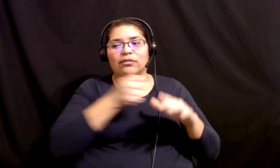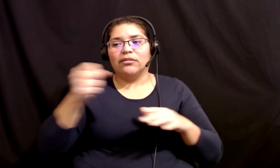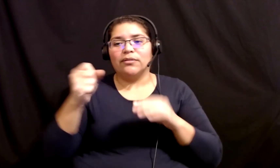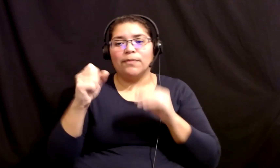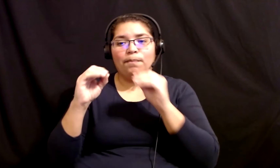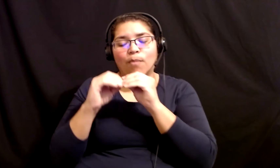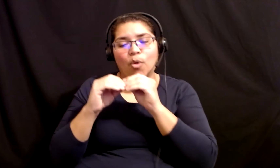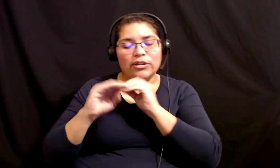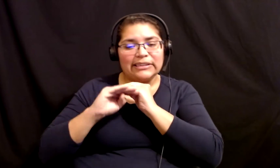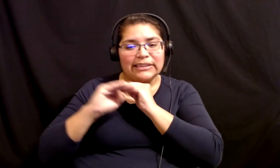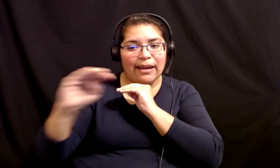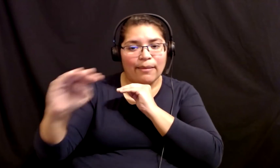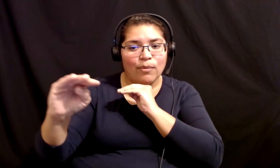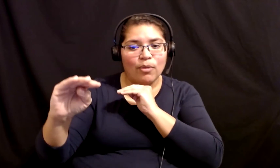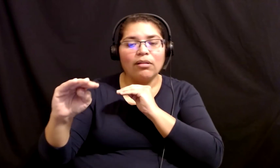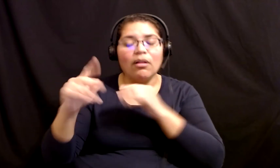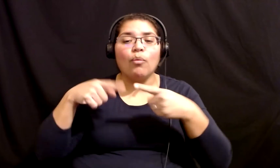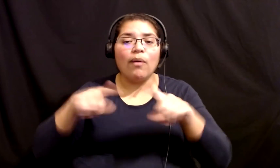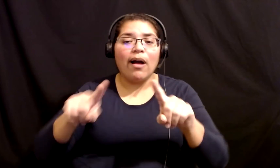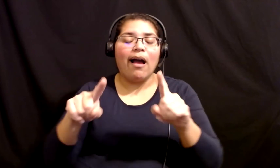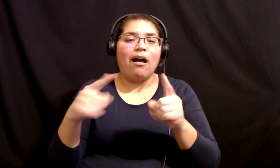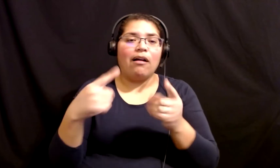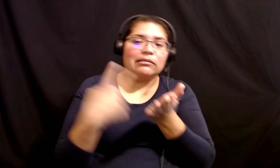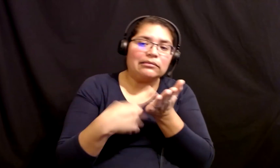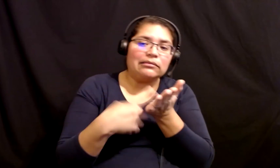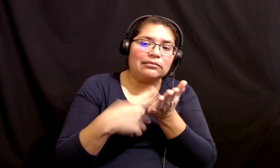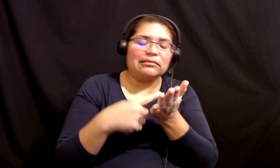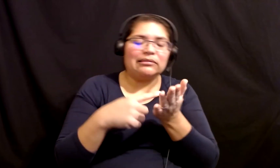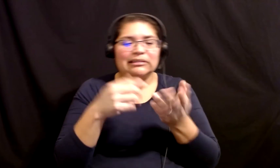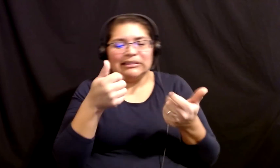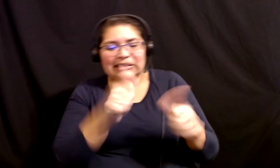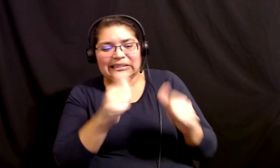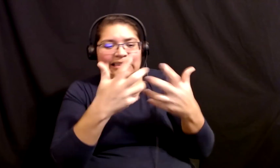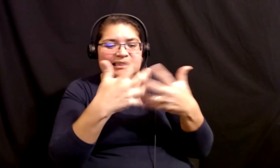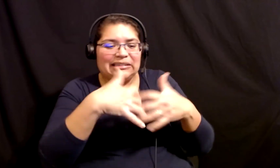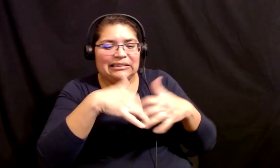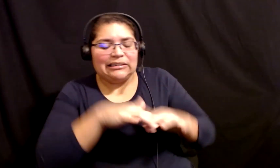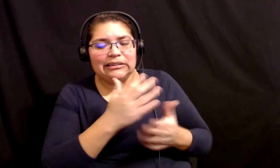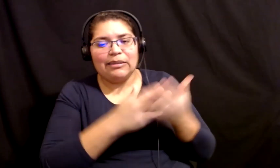more stable while we're working at some of these other